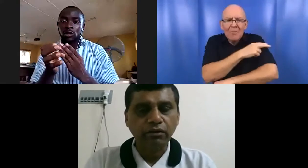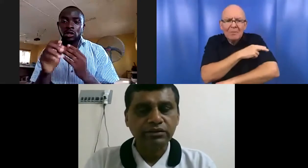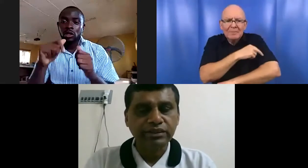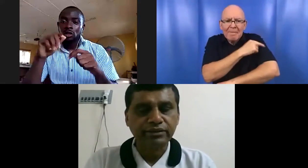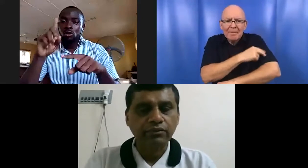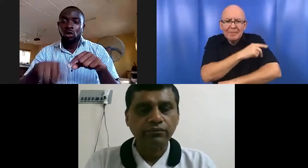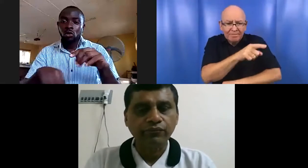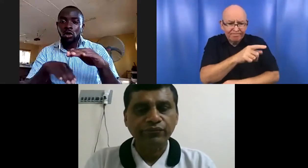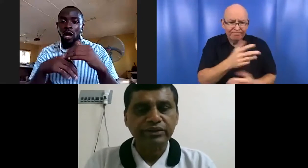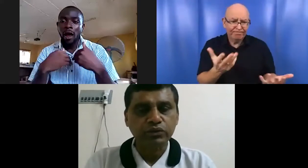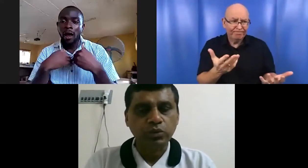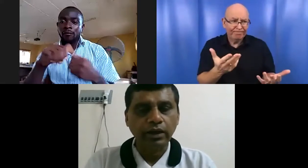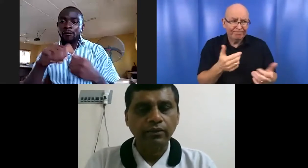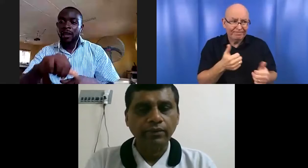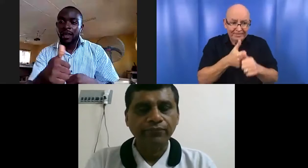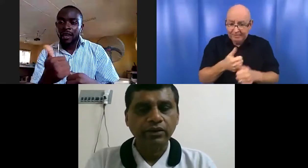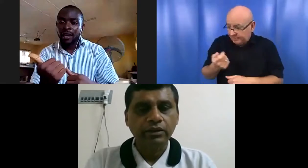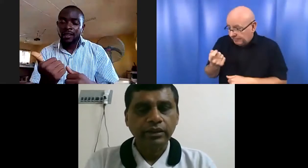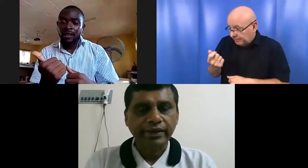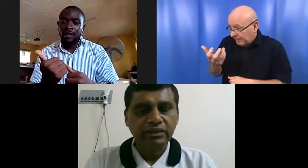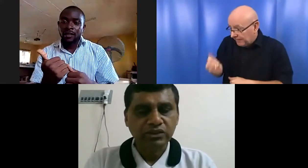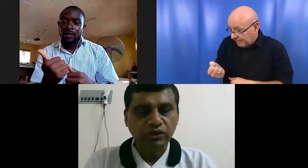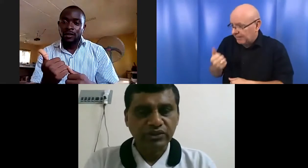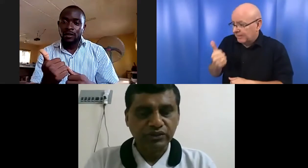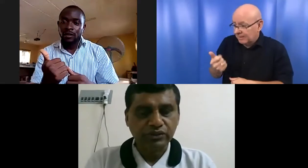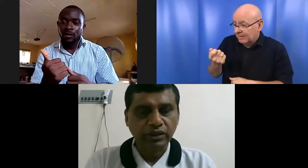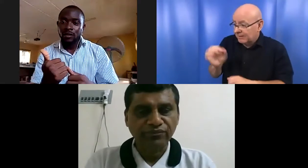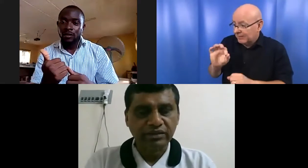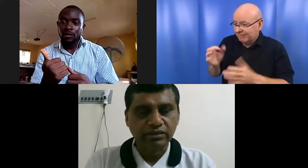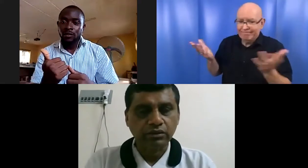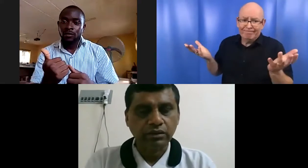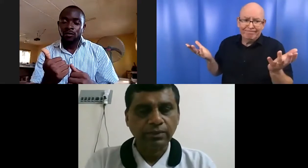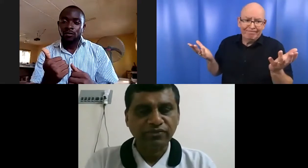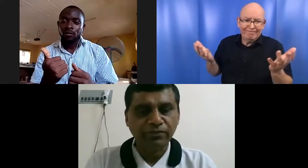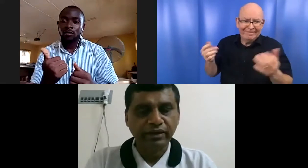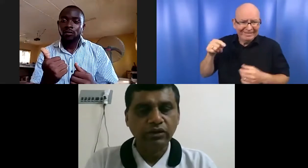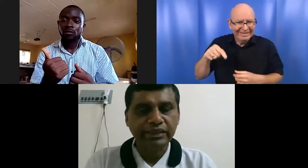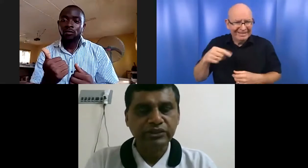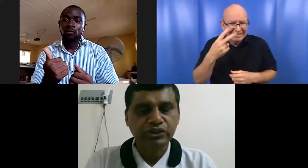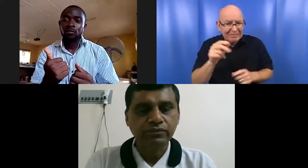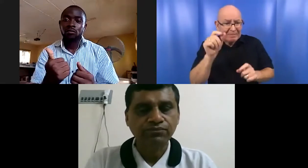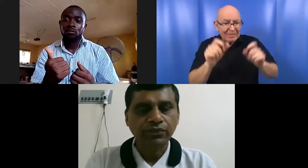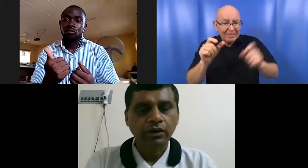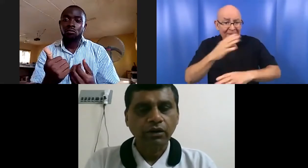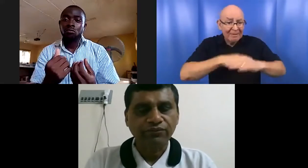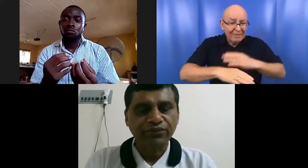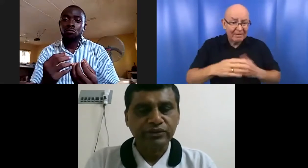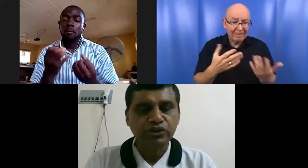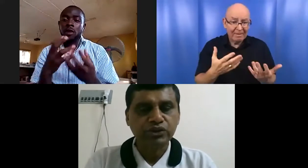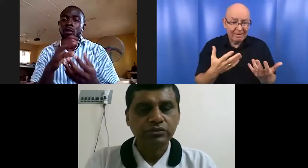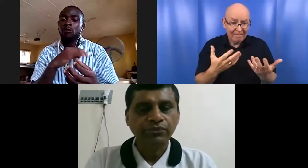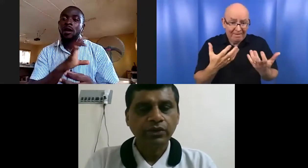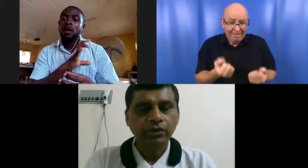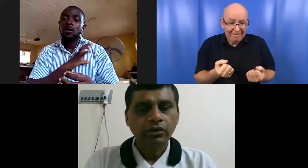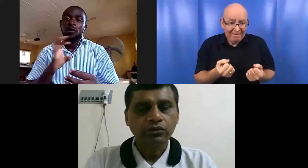any alternate way to get the services. In fact, a couple of my colleagues or